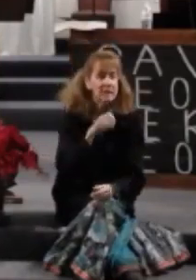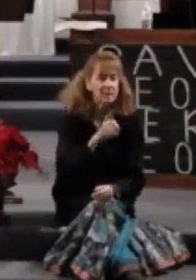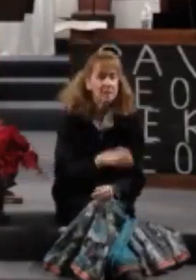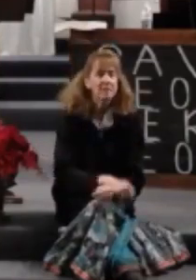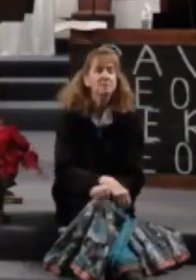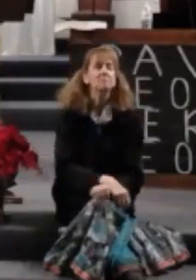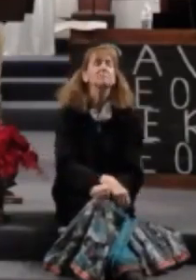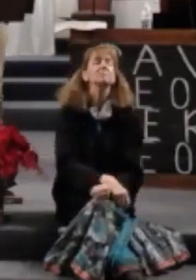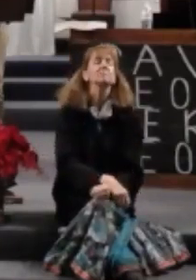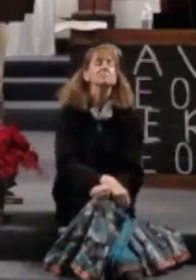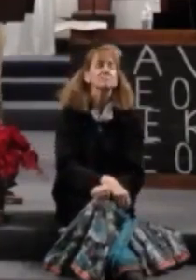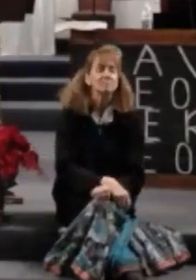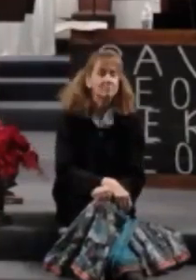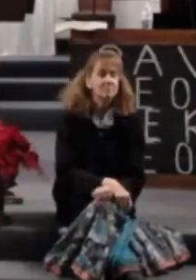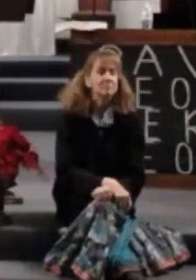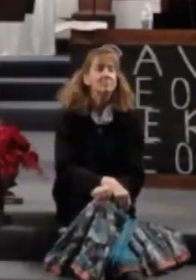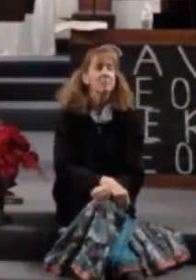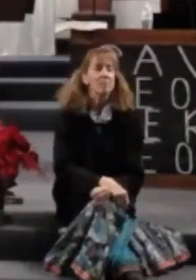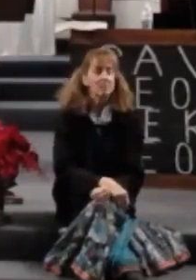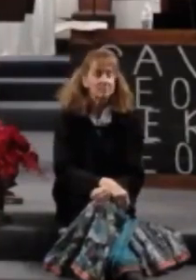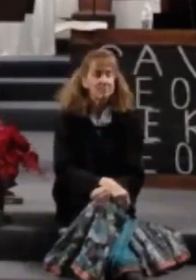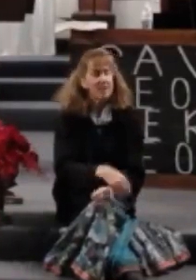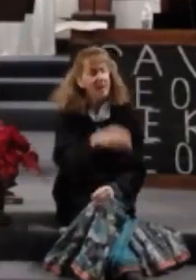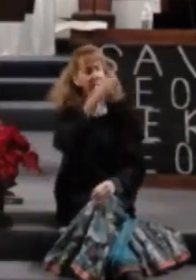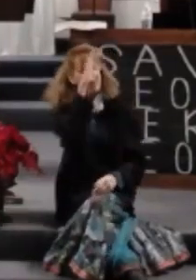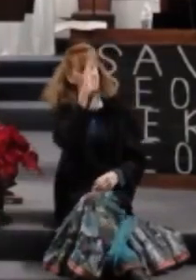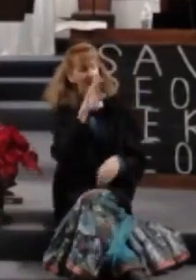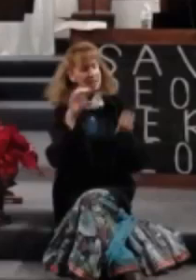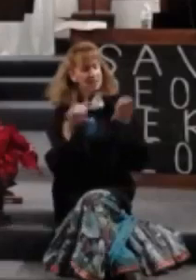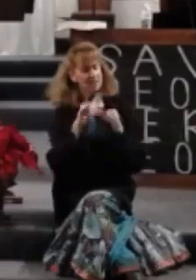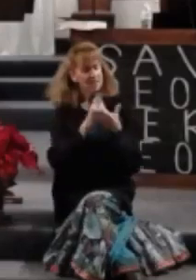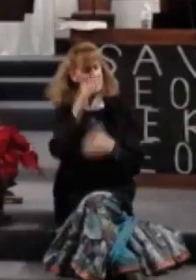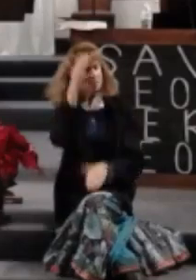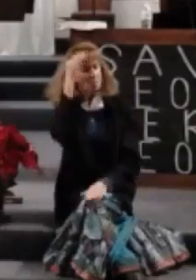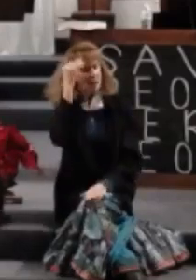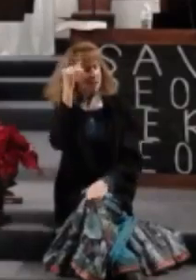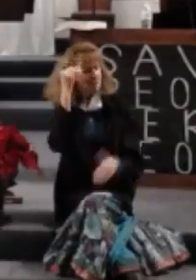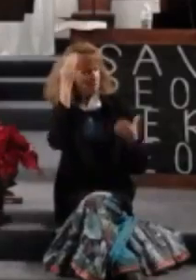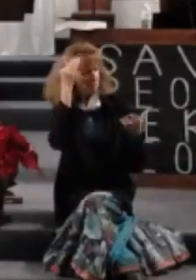But you know, He does that for a purpose.